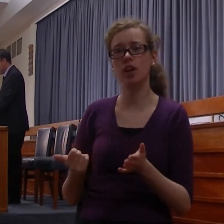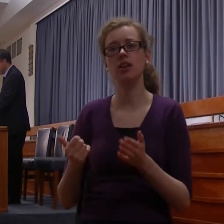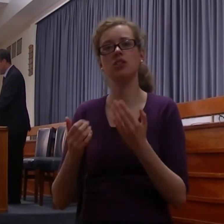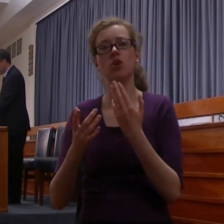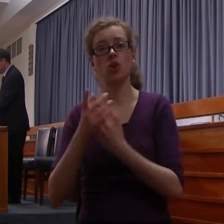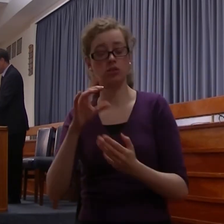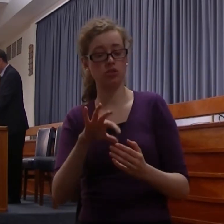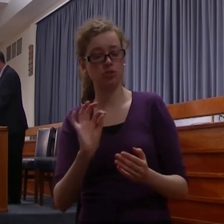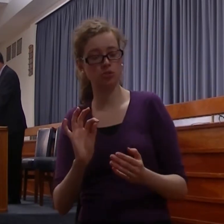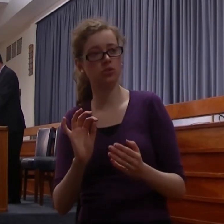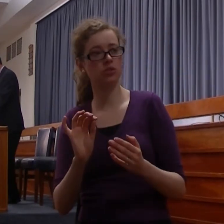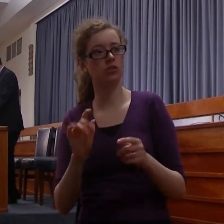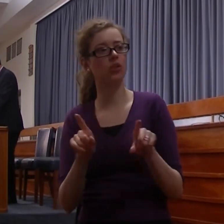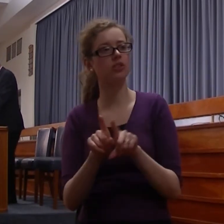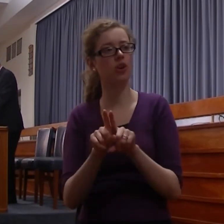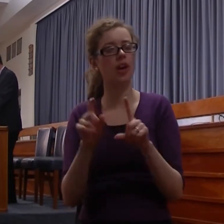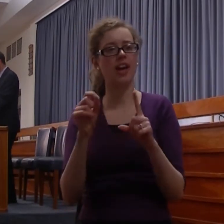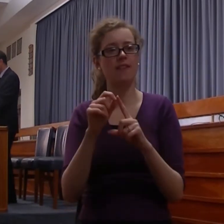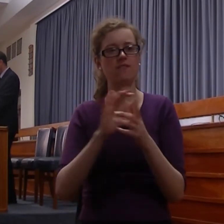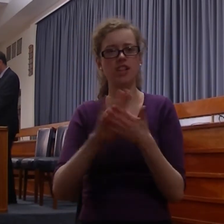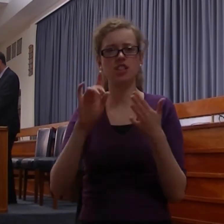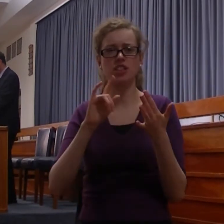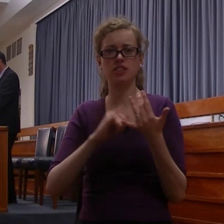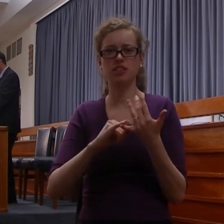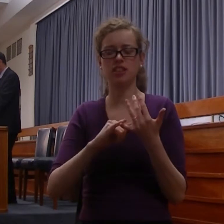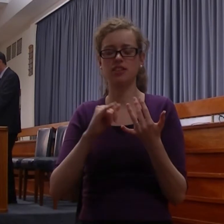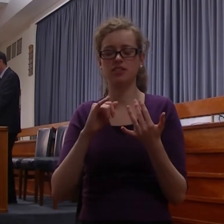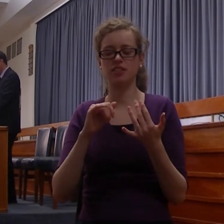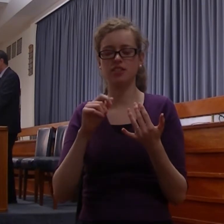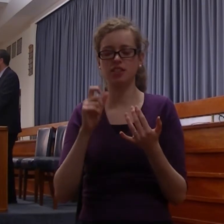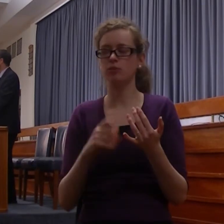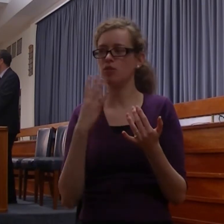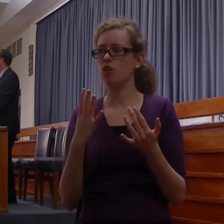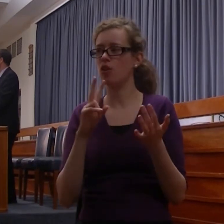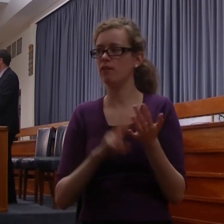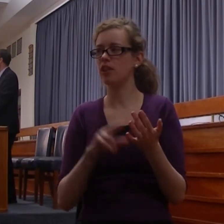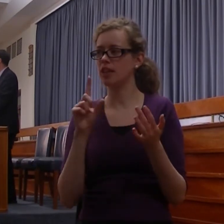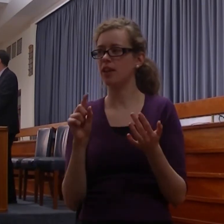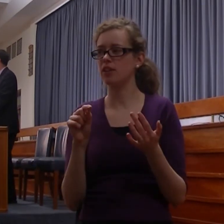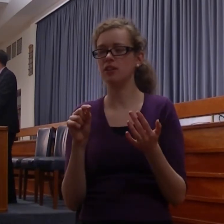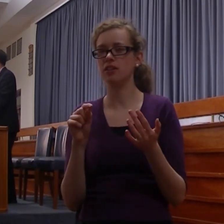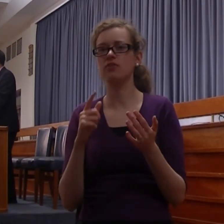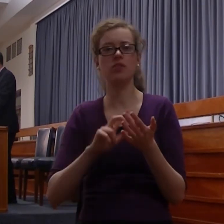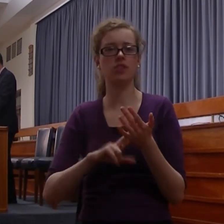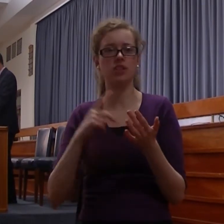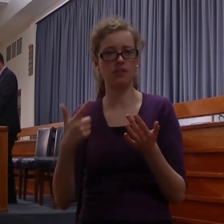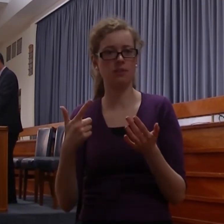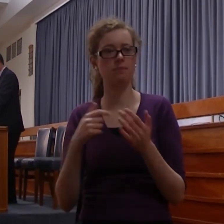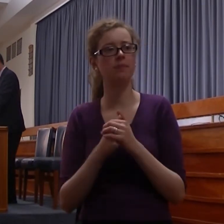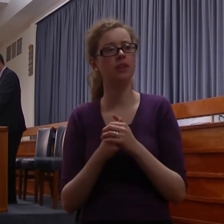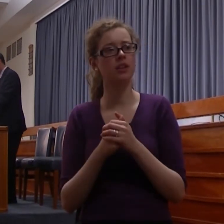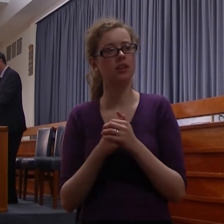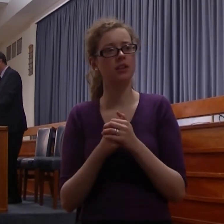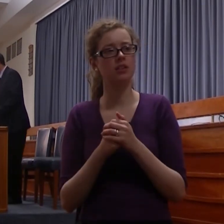responsible directly before him. So he appoints them, and in Ephesians chapter 4, verse 11, we are